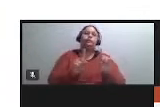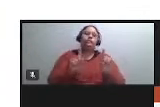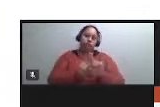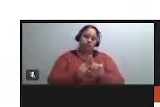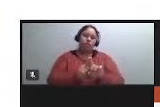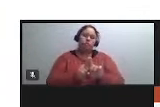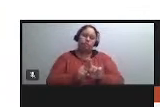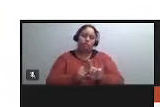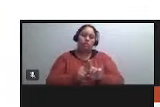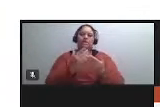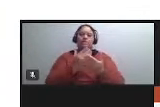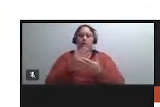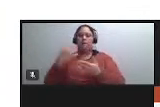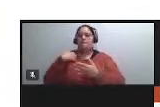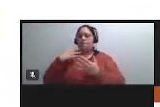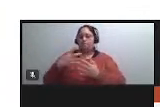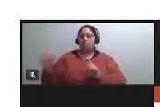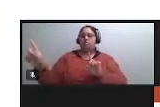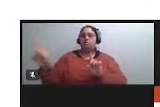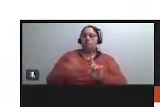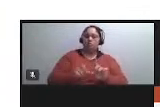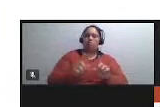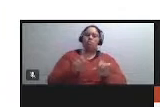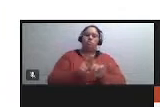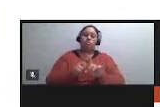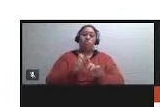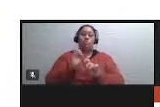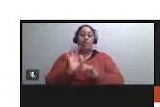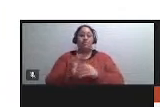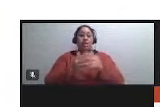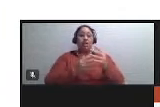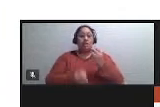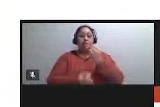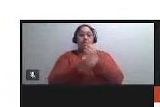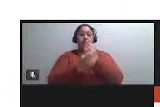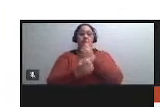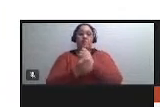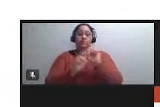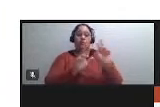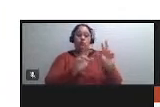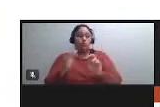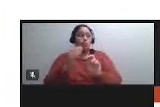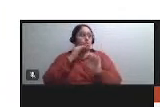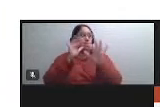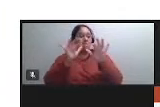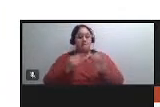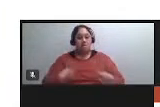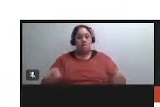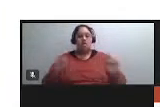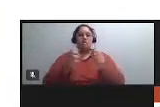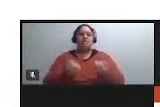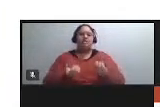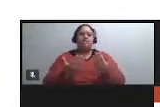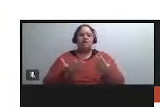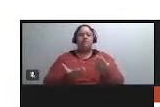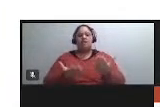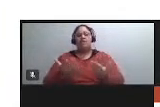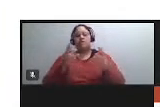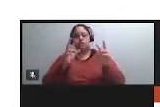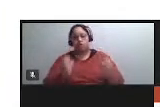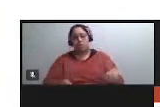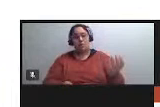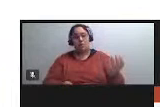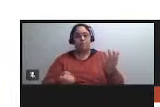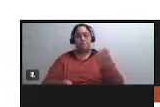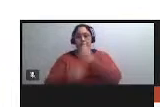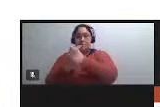and sometimes a minister also to attend as well, so that if there were issues that were raised by the people, service delivery issues that were raised,